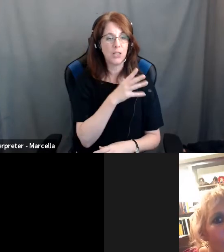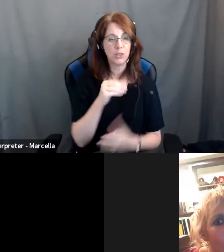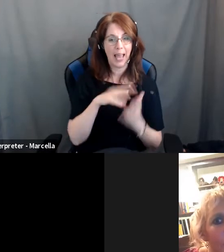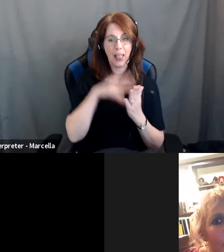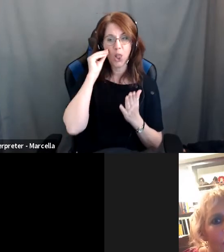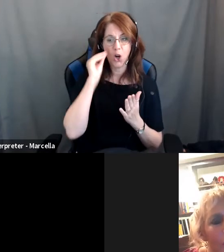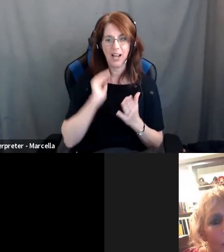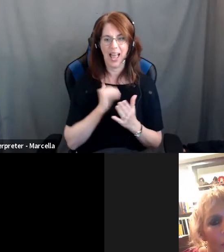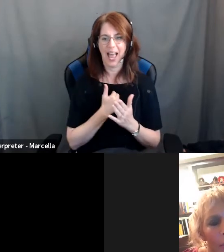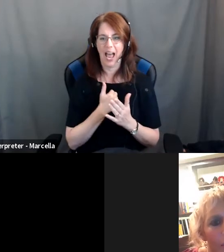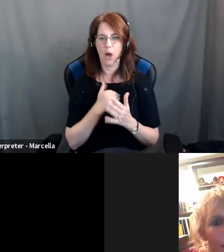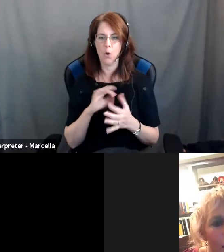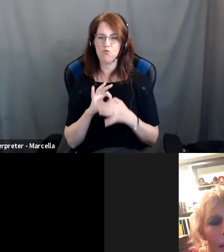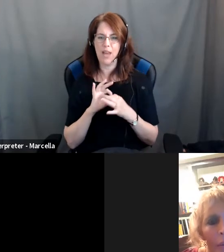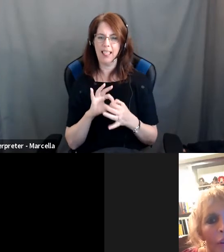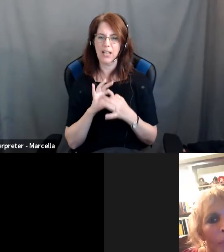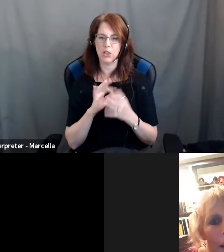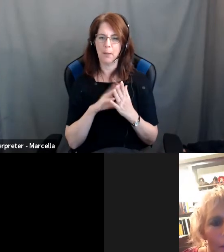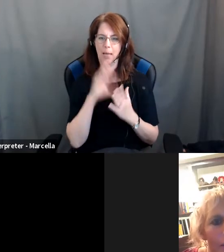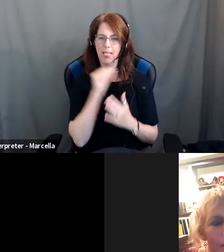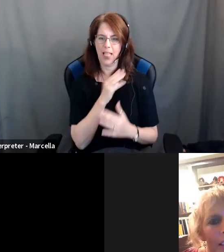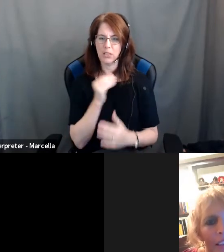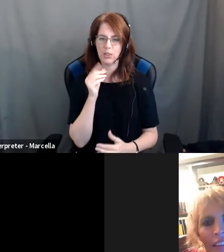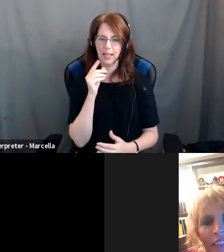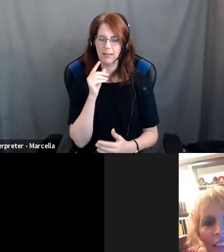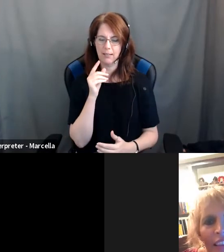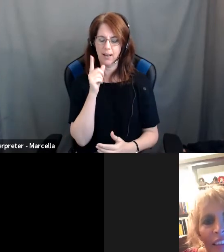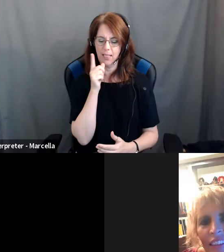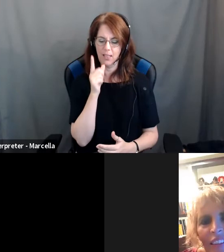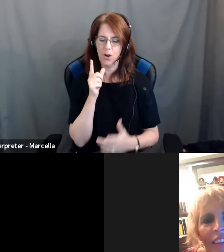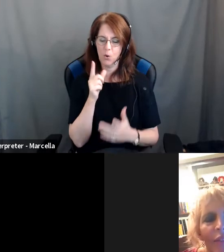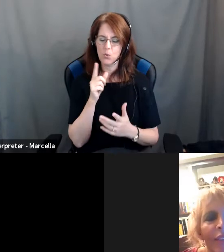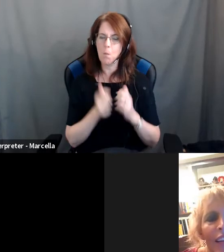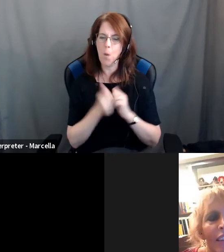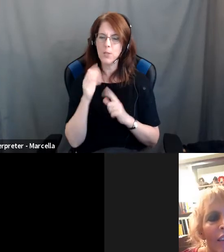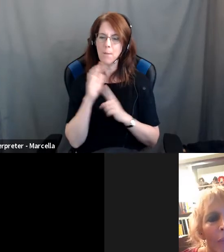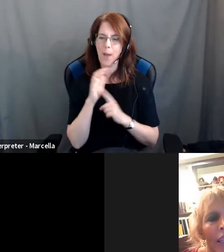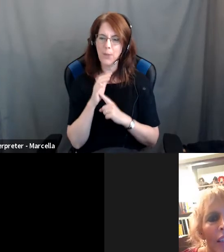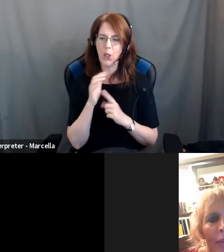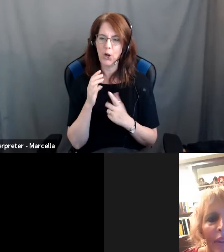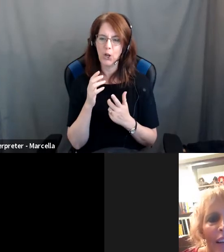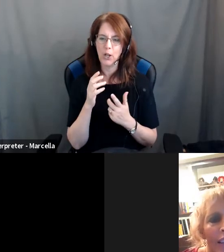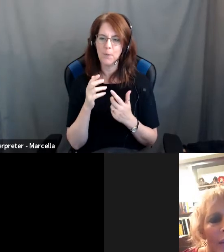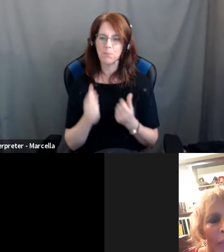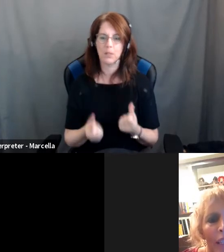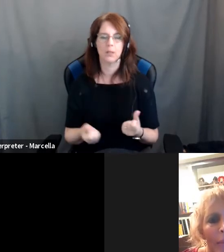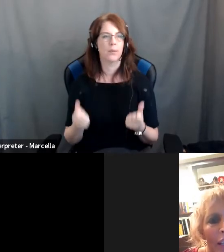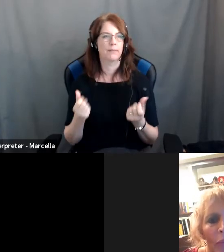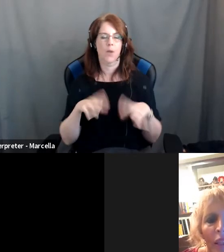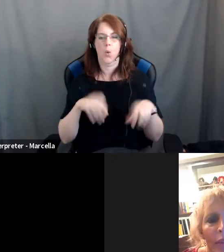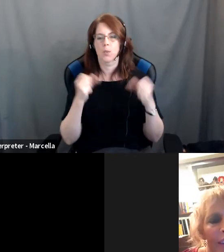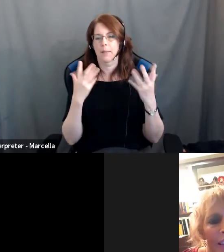our relationship lunch and learn was one of our most popular, and you know, we've had so many, we've had, you know,